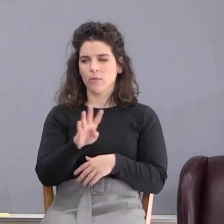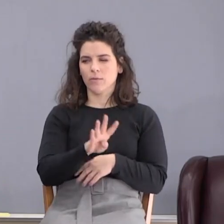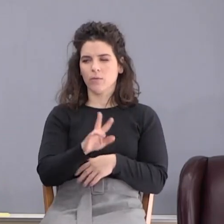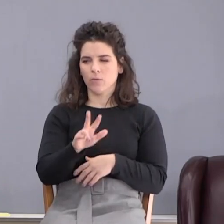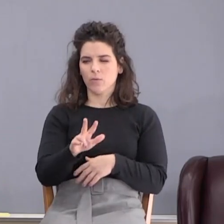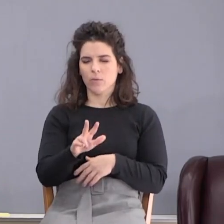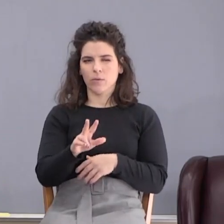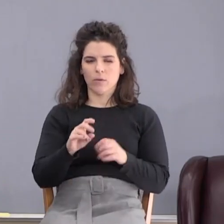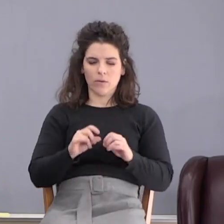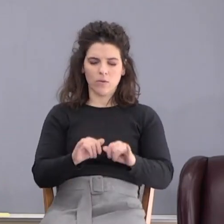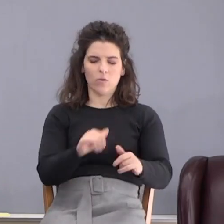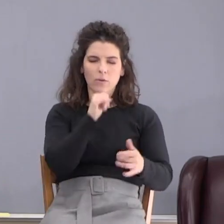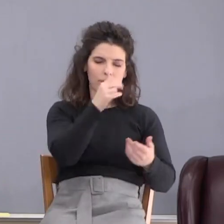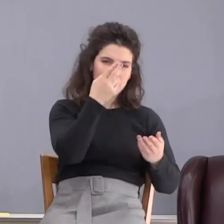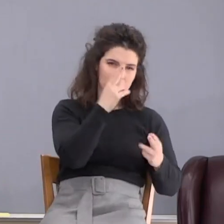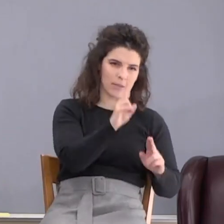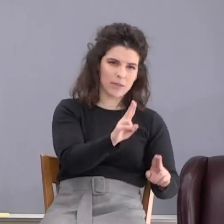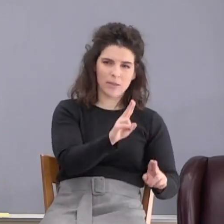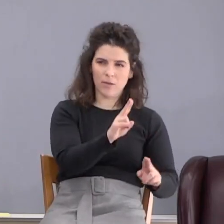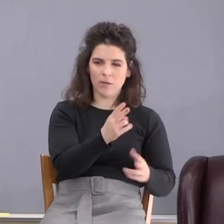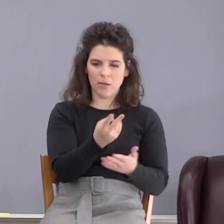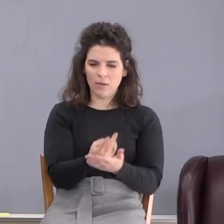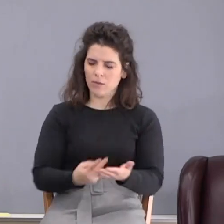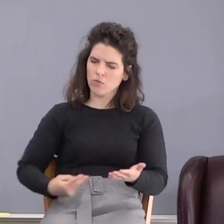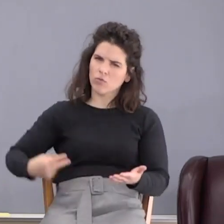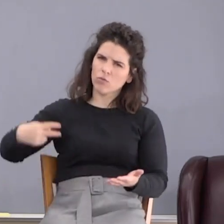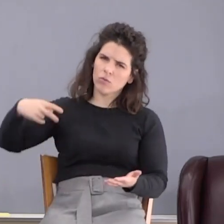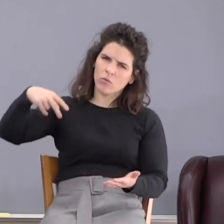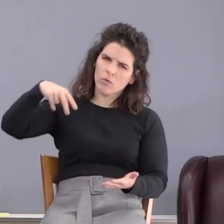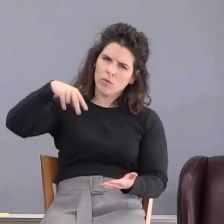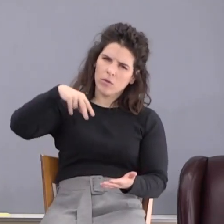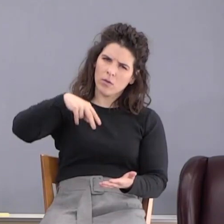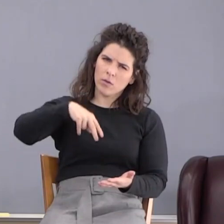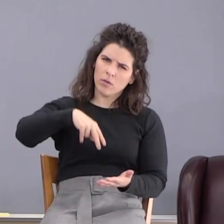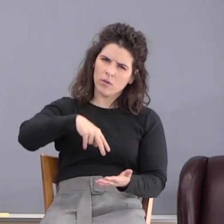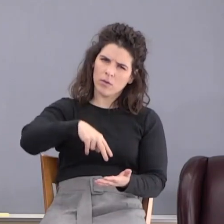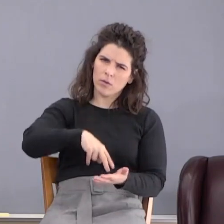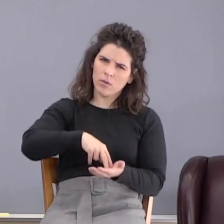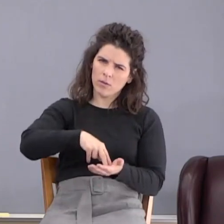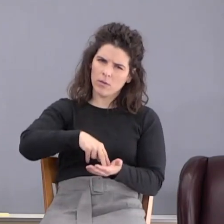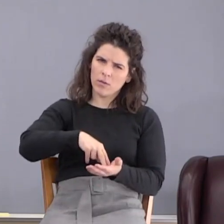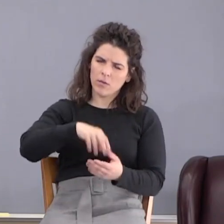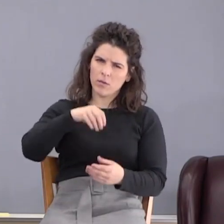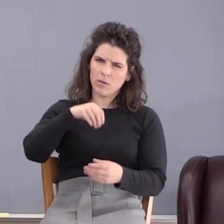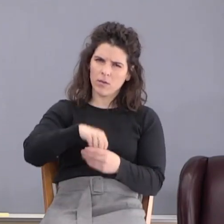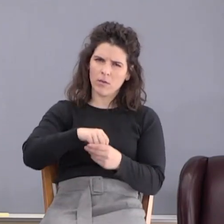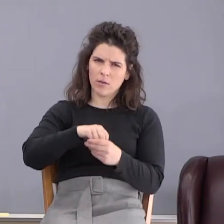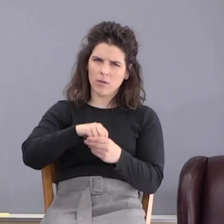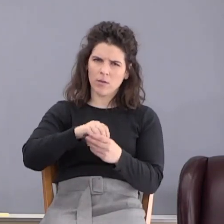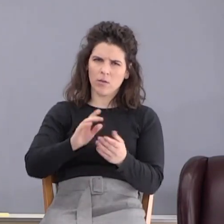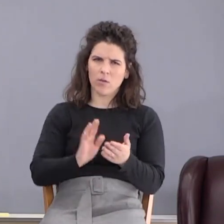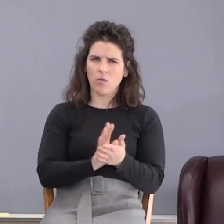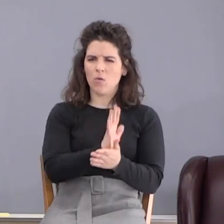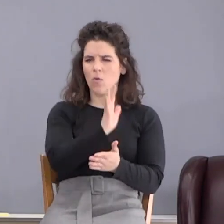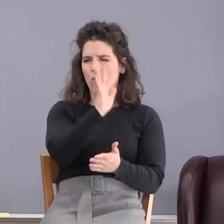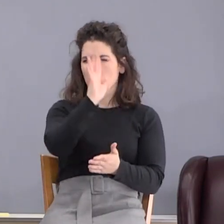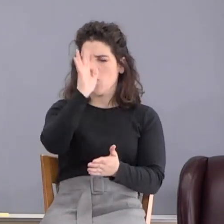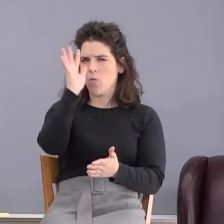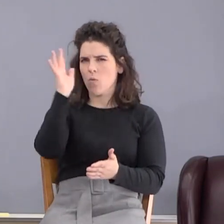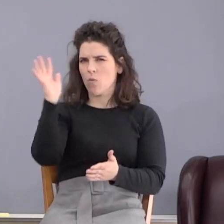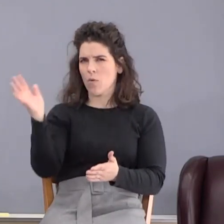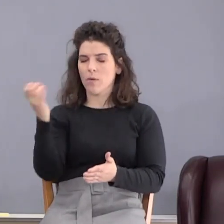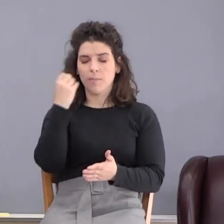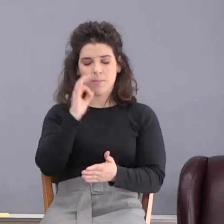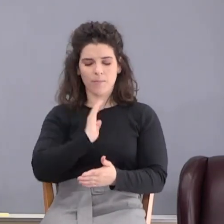Verse 43, it is sown in dishonor, it is raised how? In glory. If